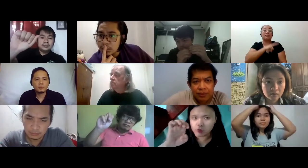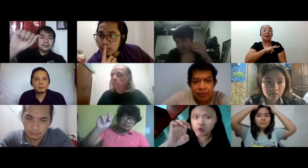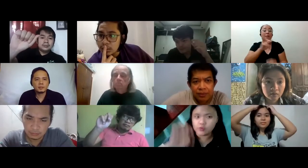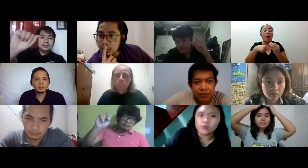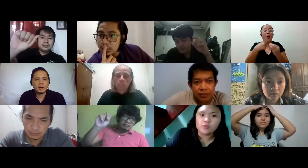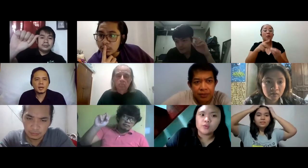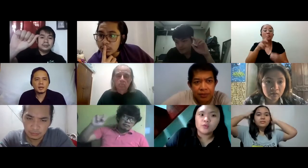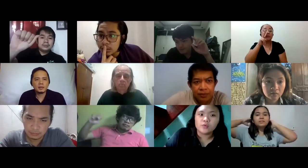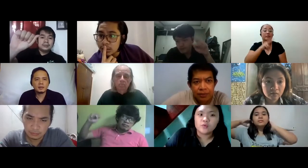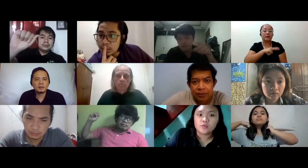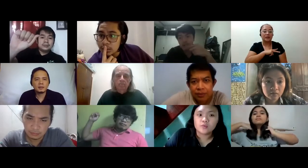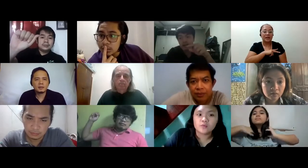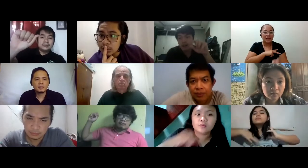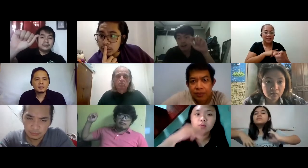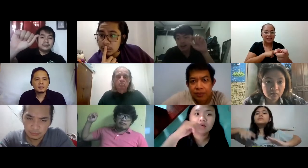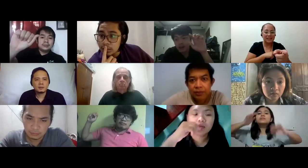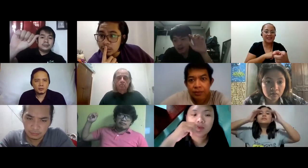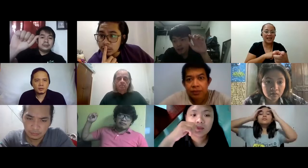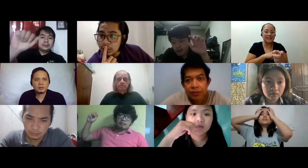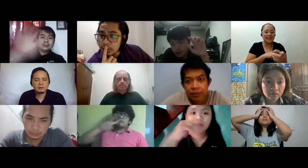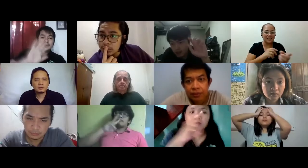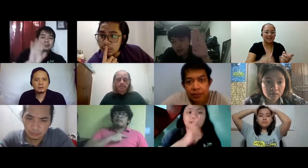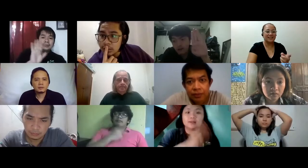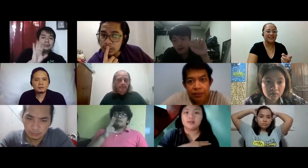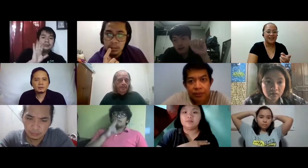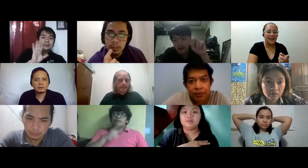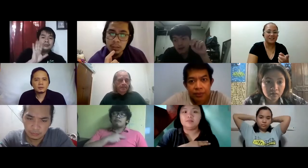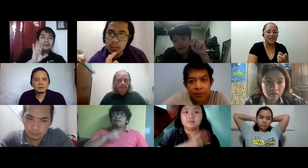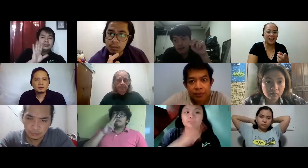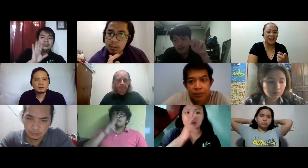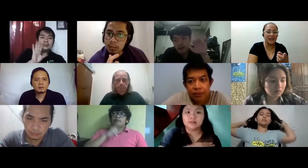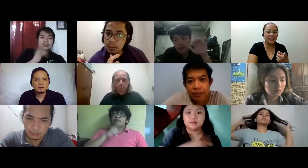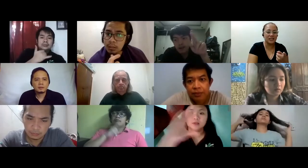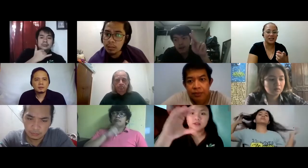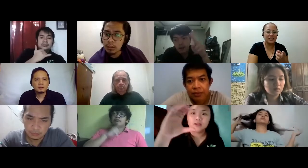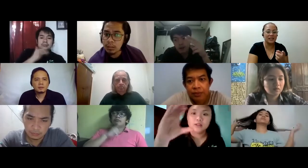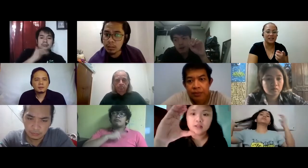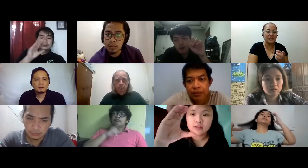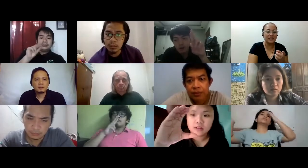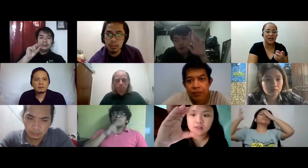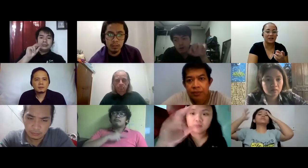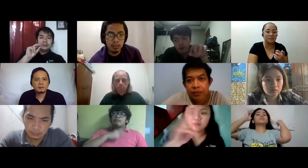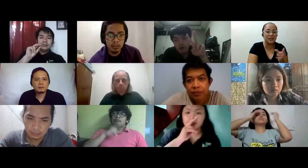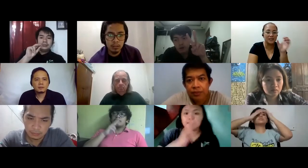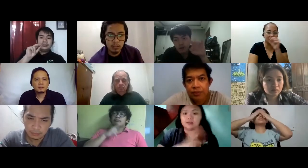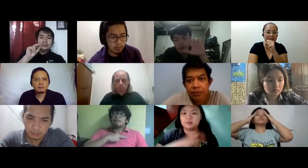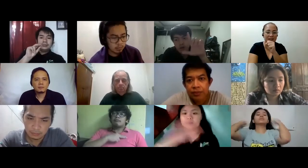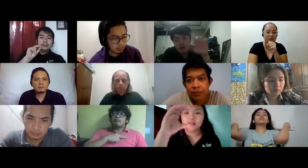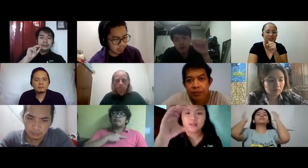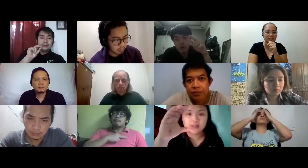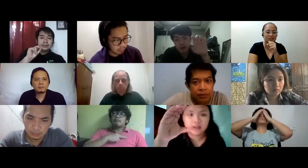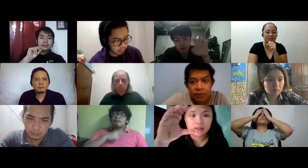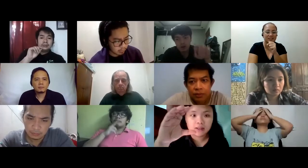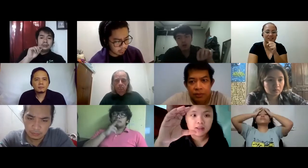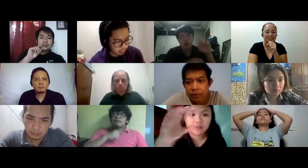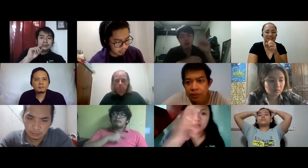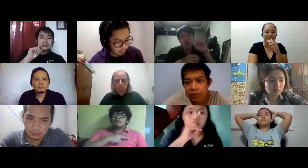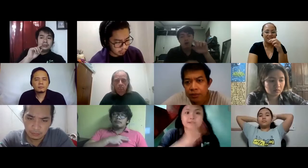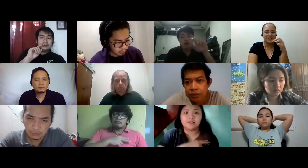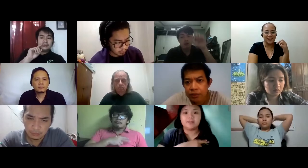One moment. Okay. Actually, Shak missed the